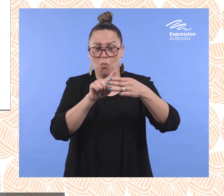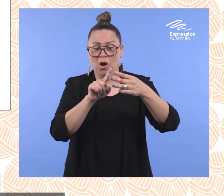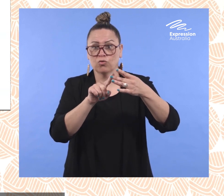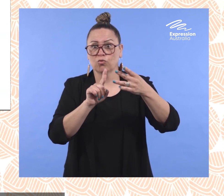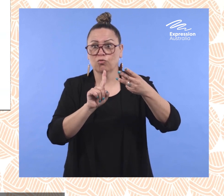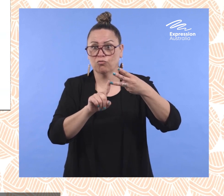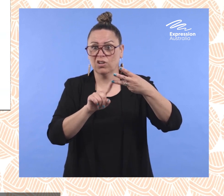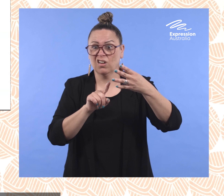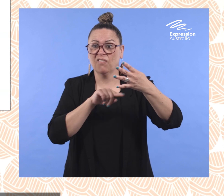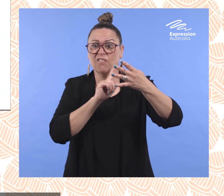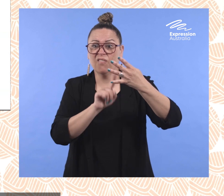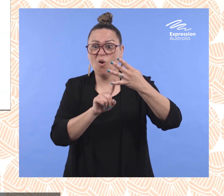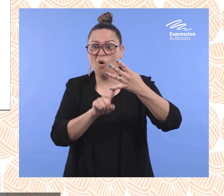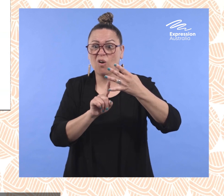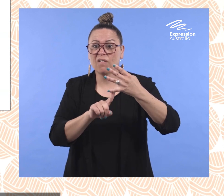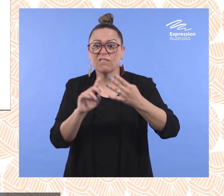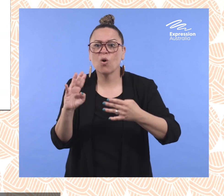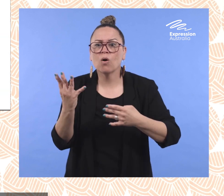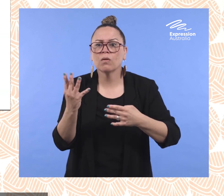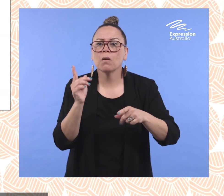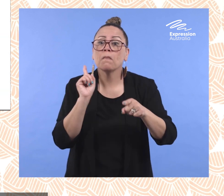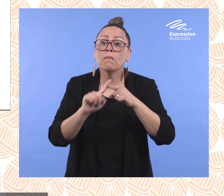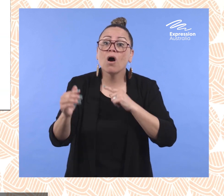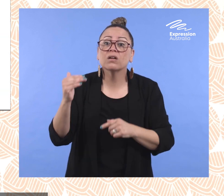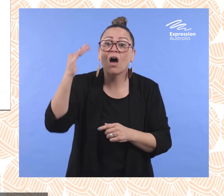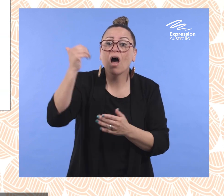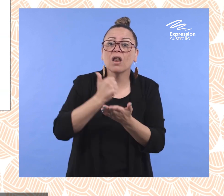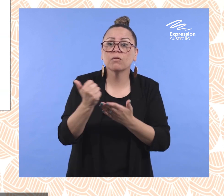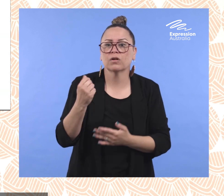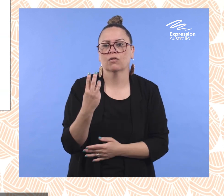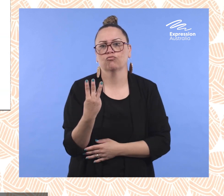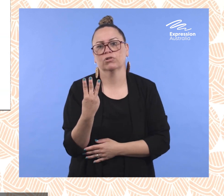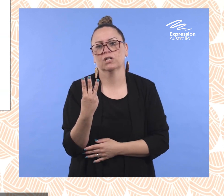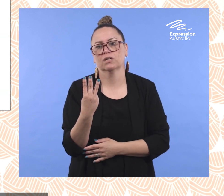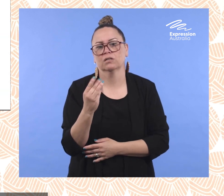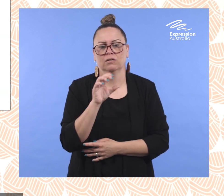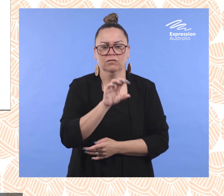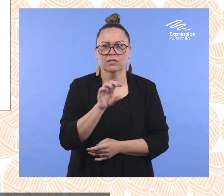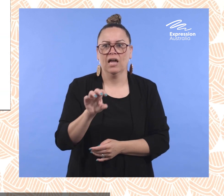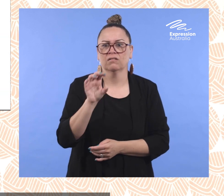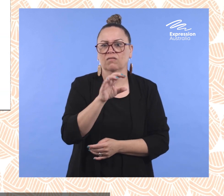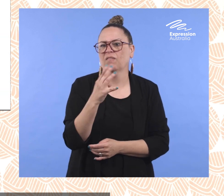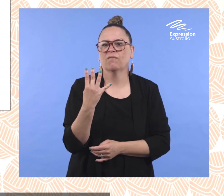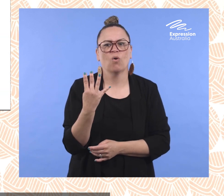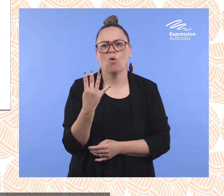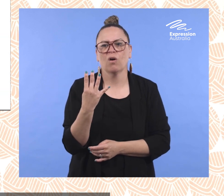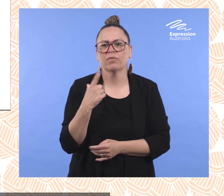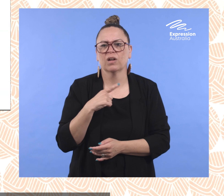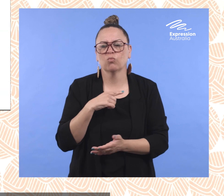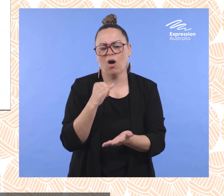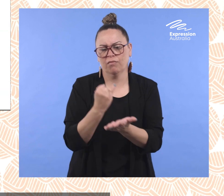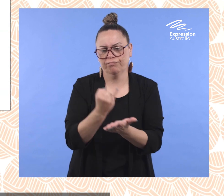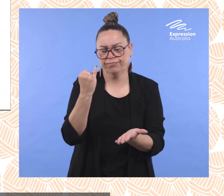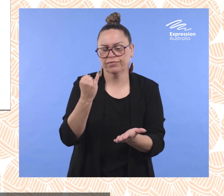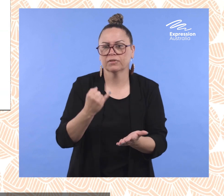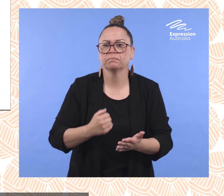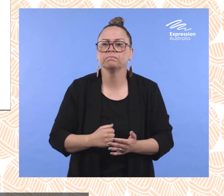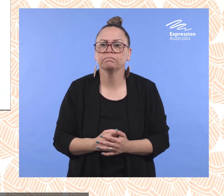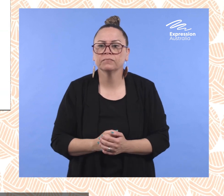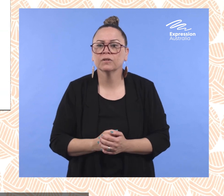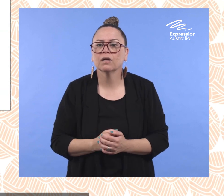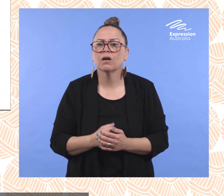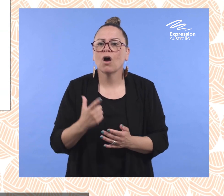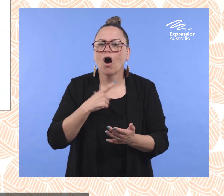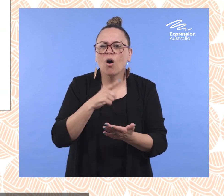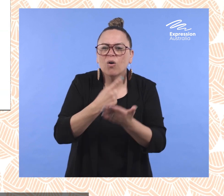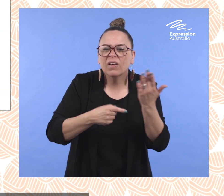4 states, and so they haven't passed. So it's a pretty big, I guess that's why we haven't had so many referendums, and